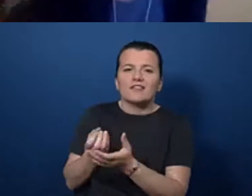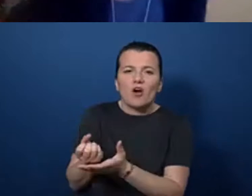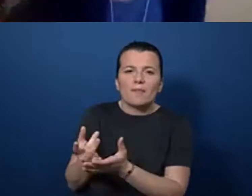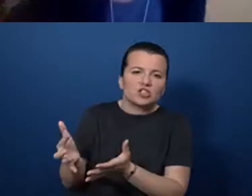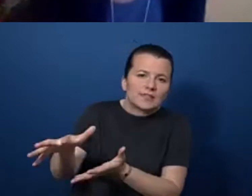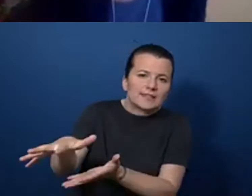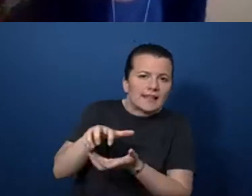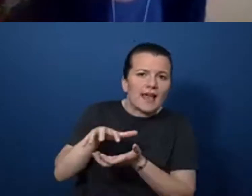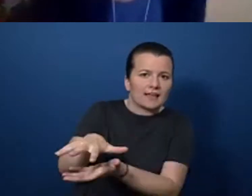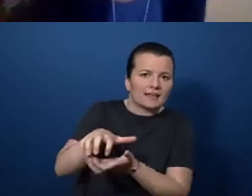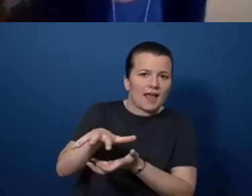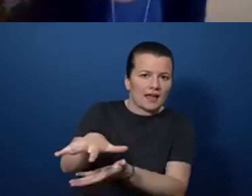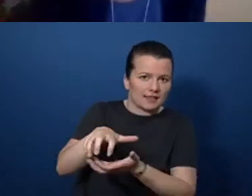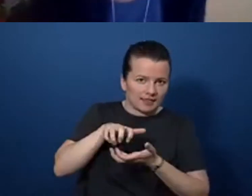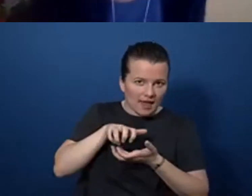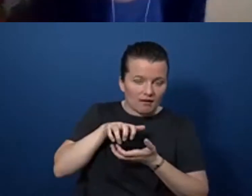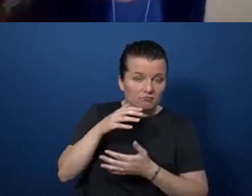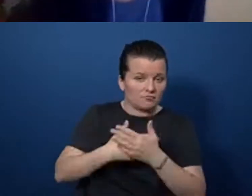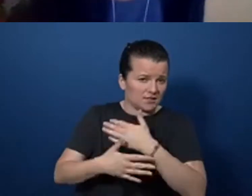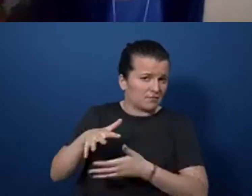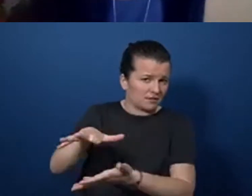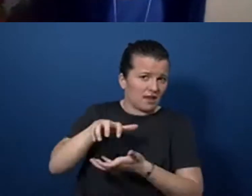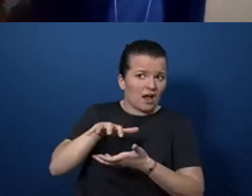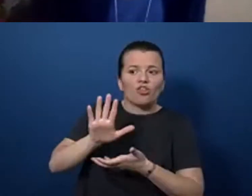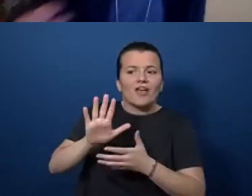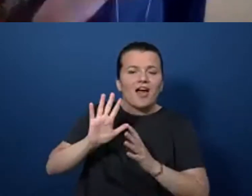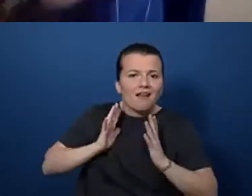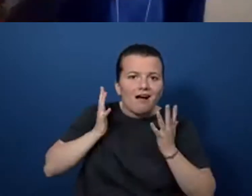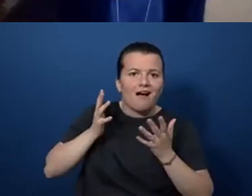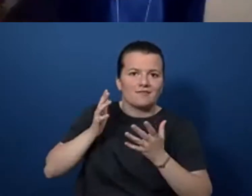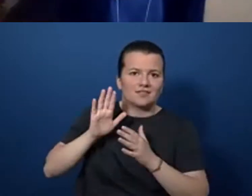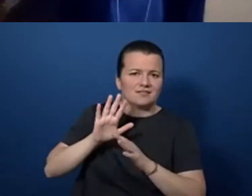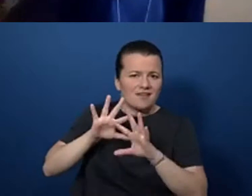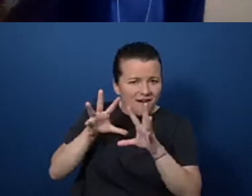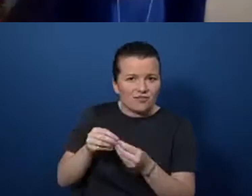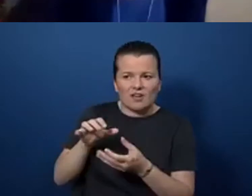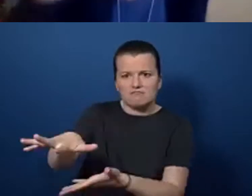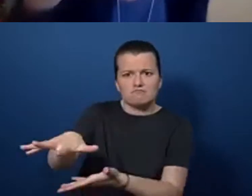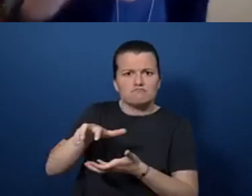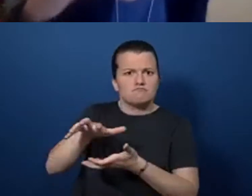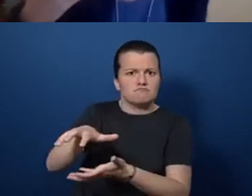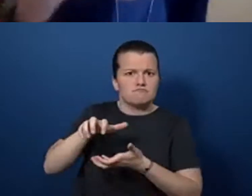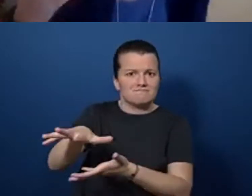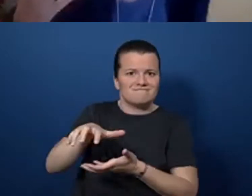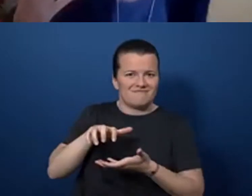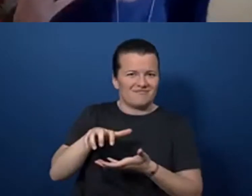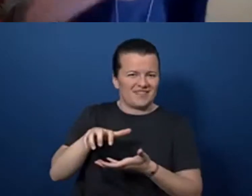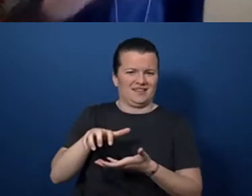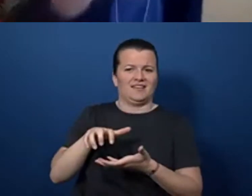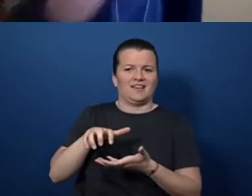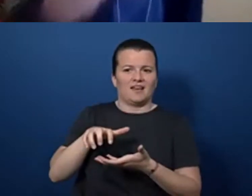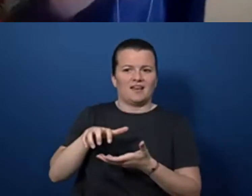information from people with disability about their lives, which there's so many parallels with the act of